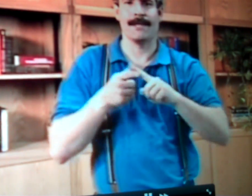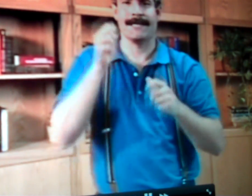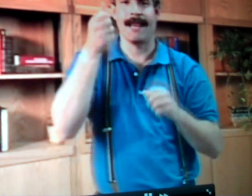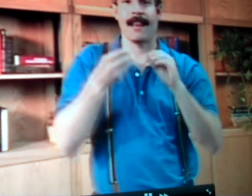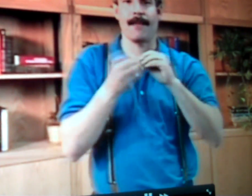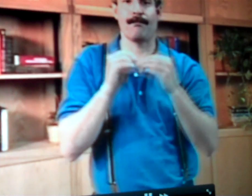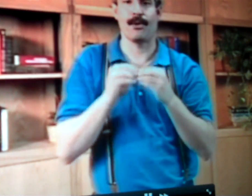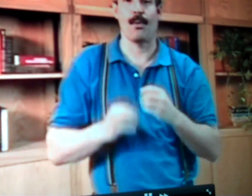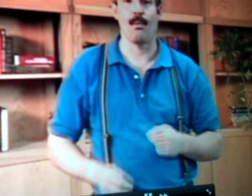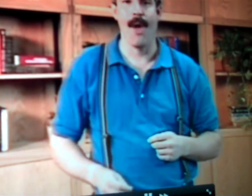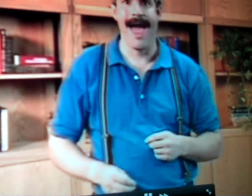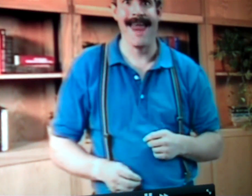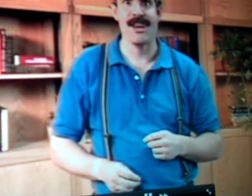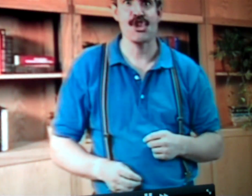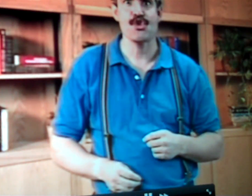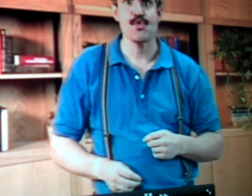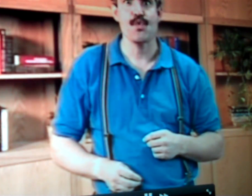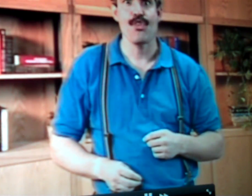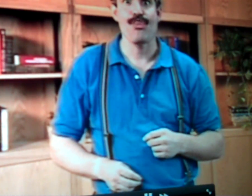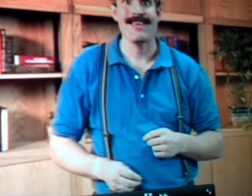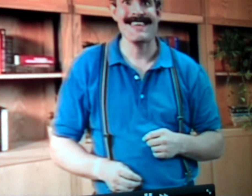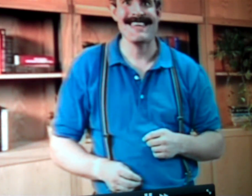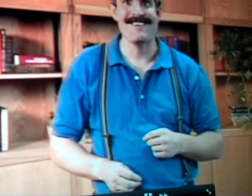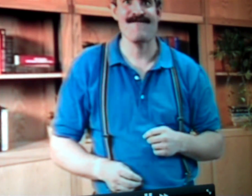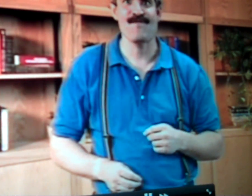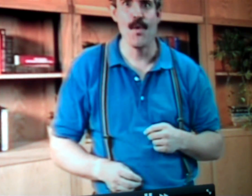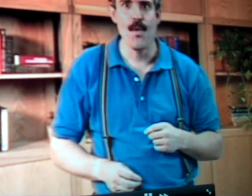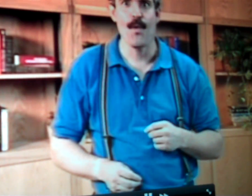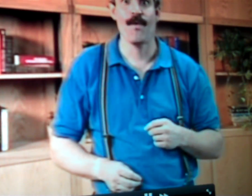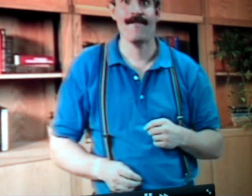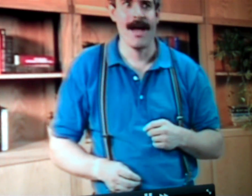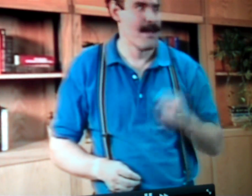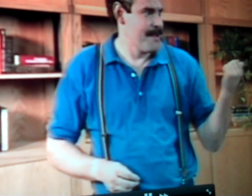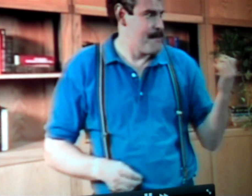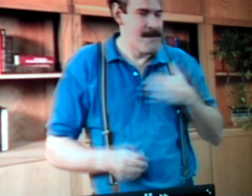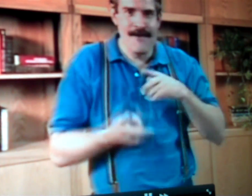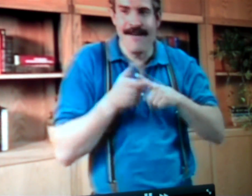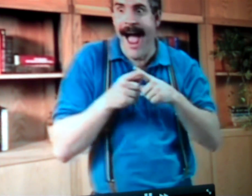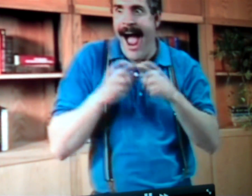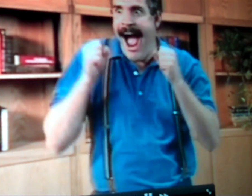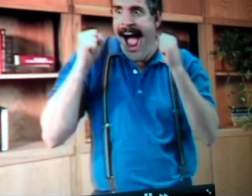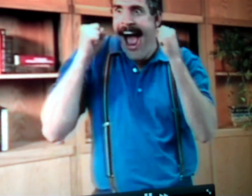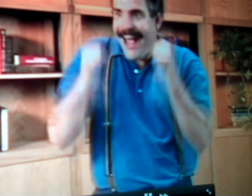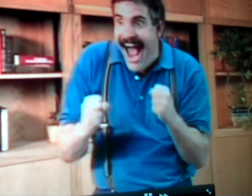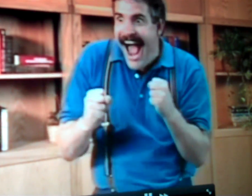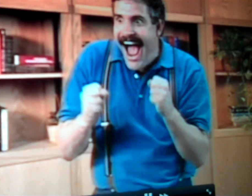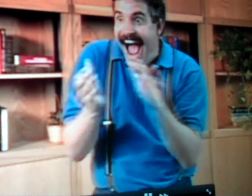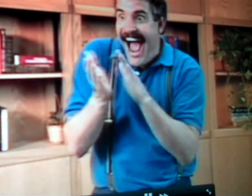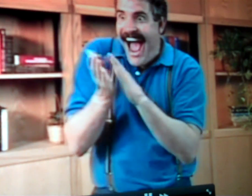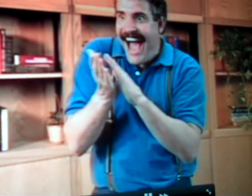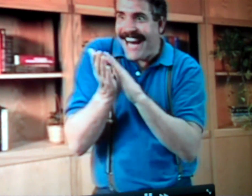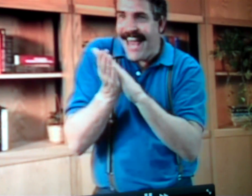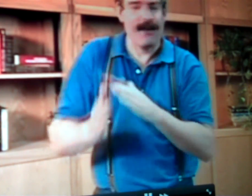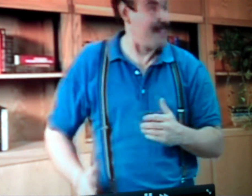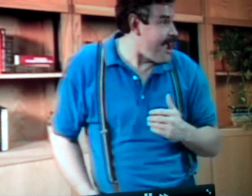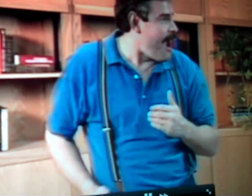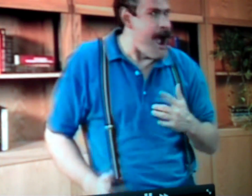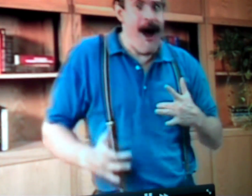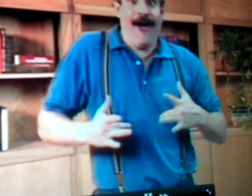There's one moment in my childhood that I will never forget. My friend, he tried to teach me how to say